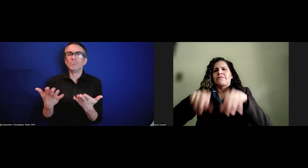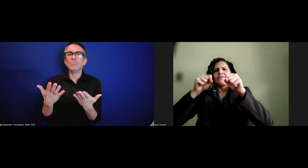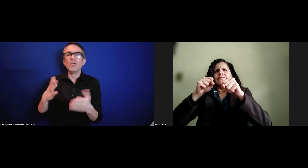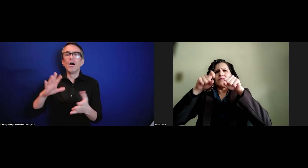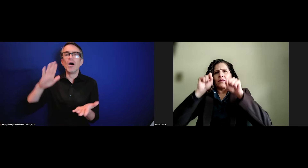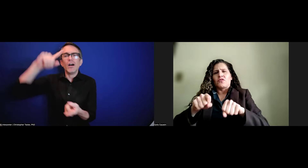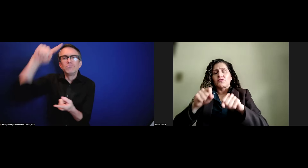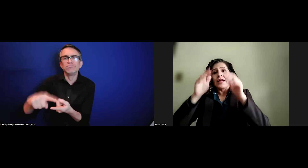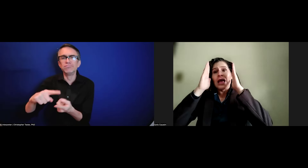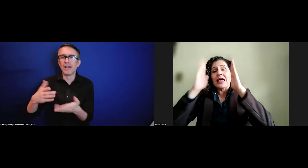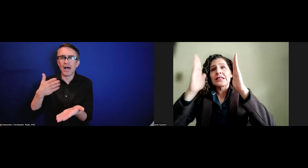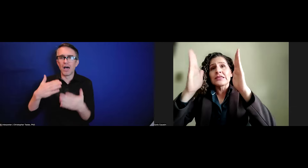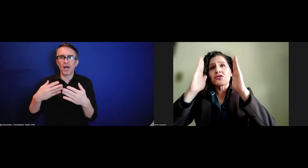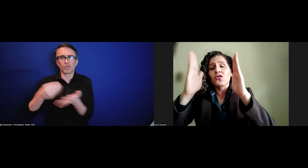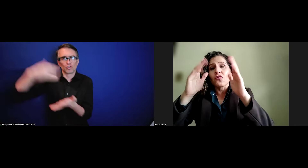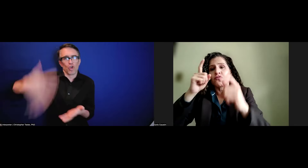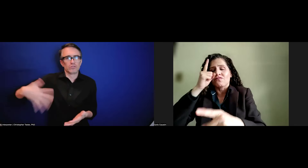especially for us,